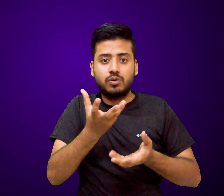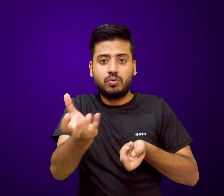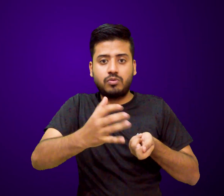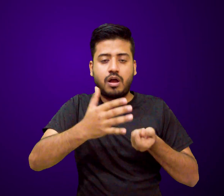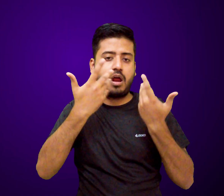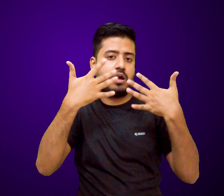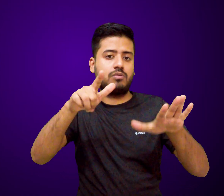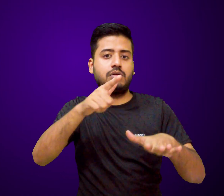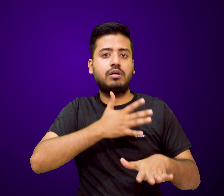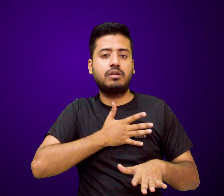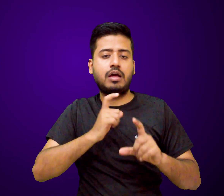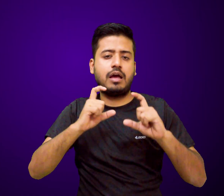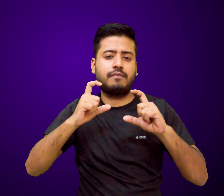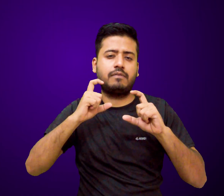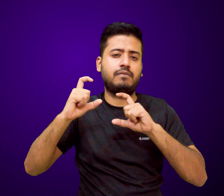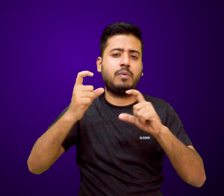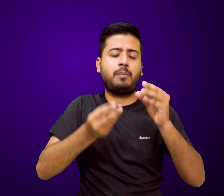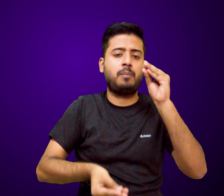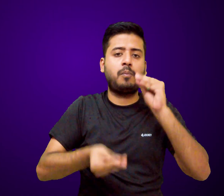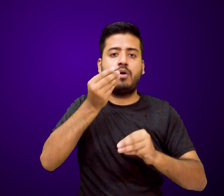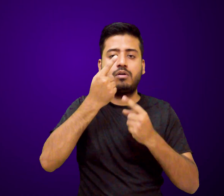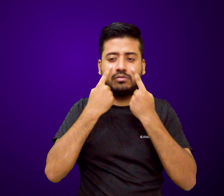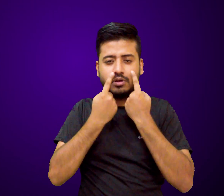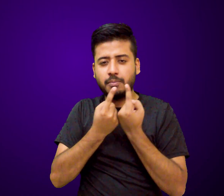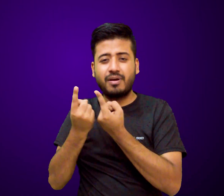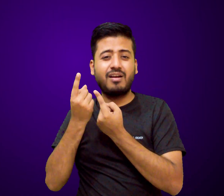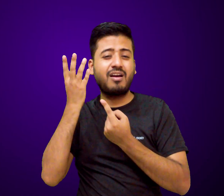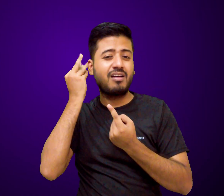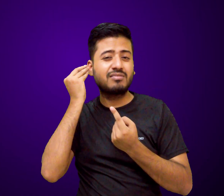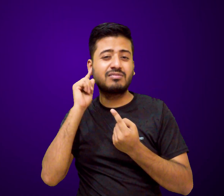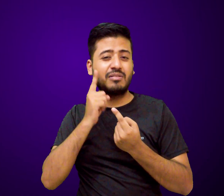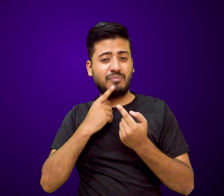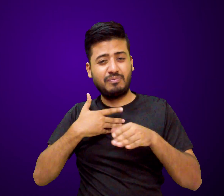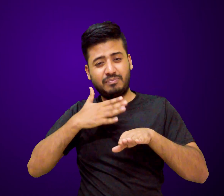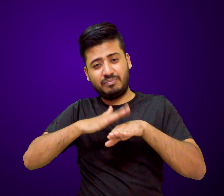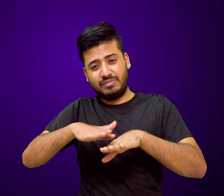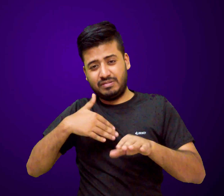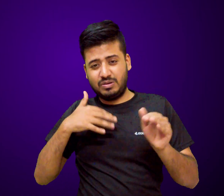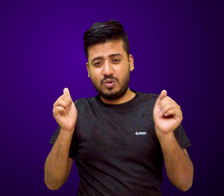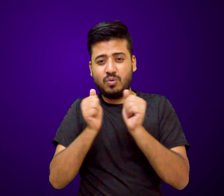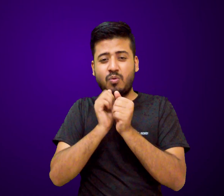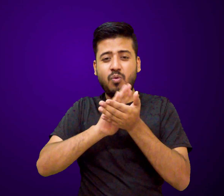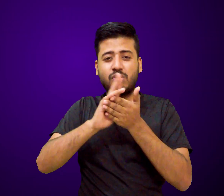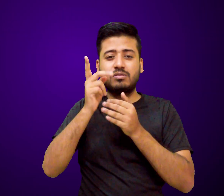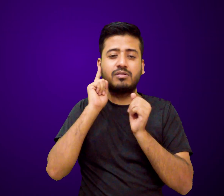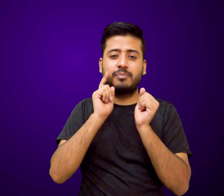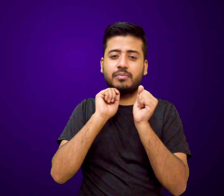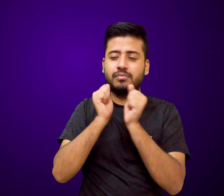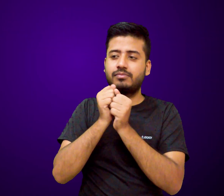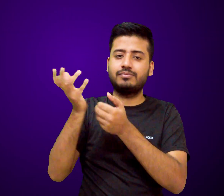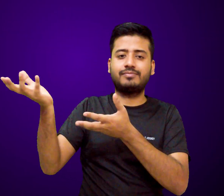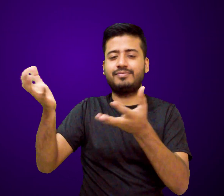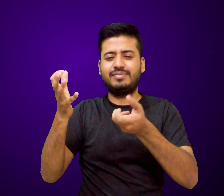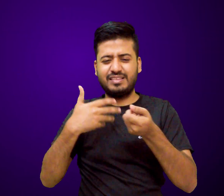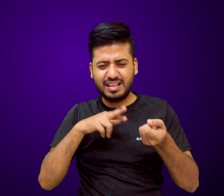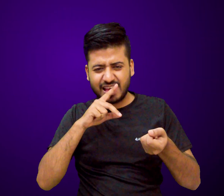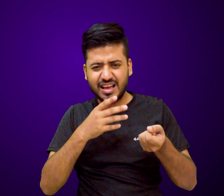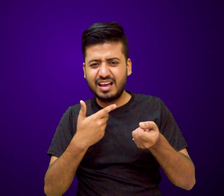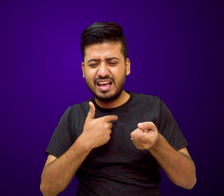sprouts, eyes, green skin, and bruised parts may help reduce your risk of toxicity. Furthermore, peeling and frying